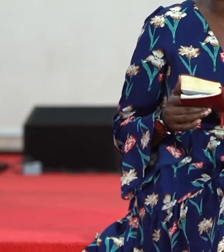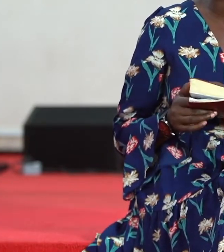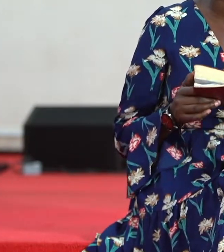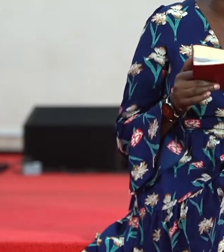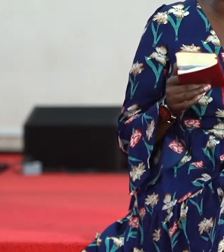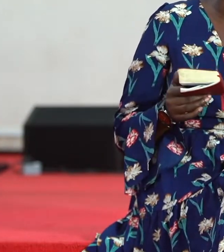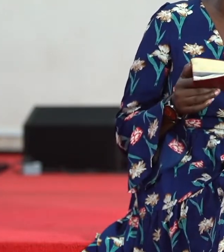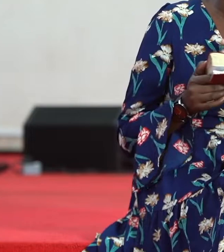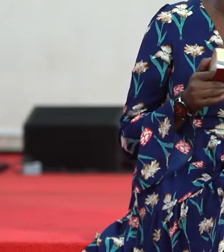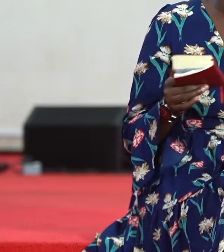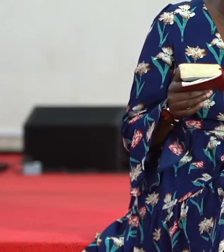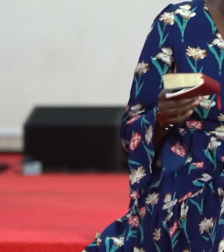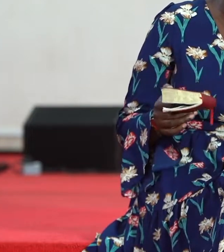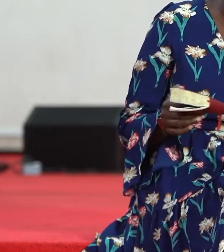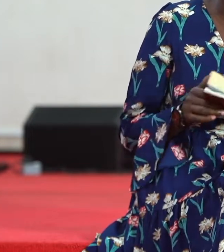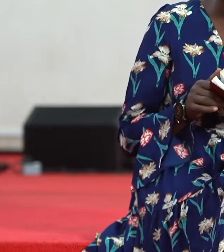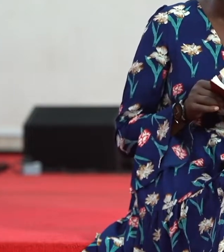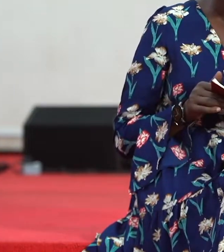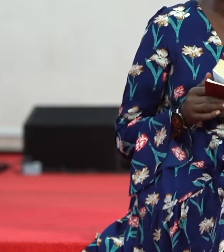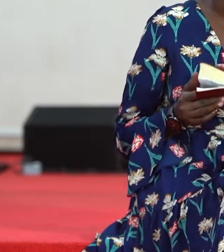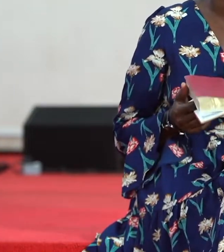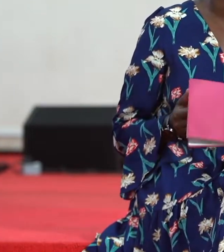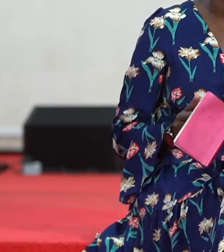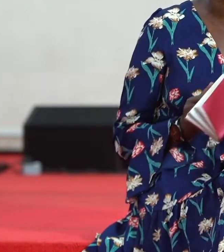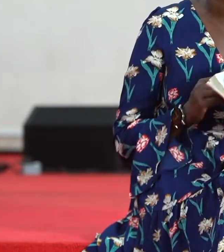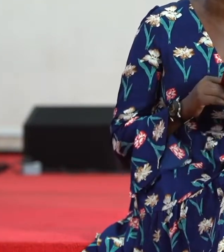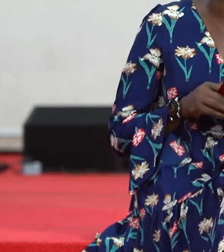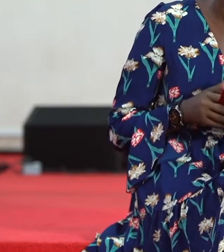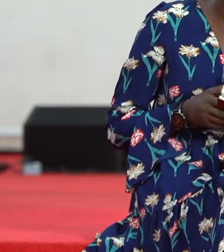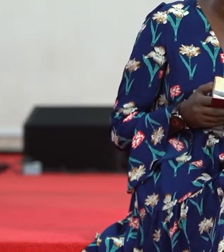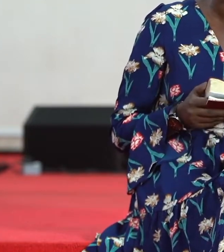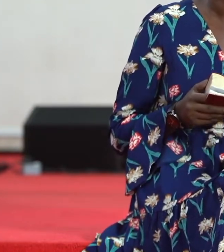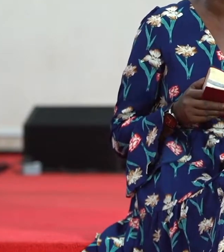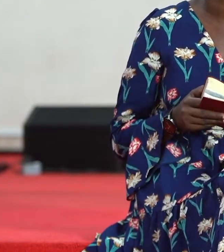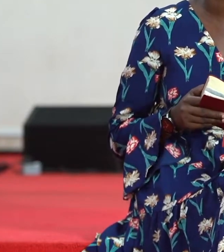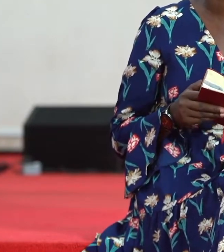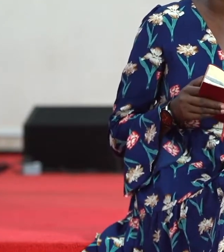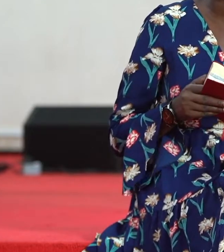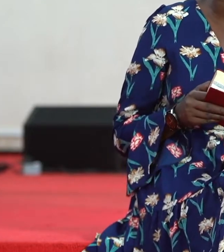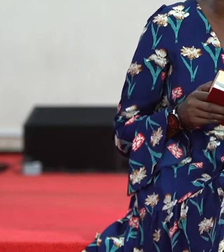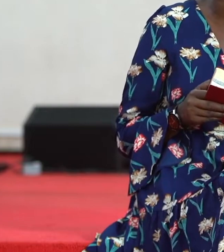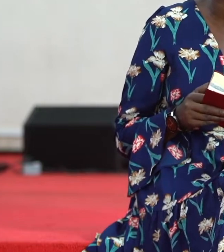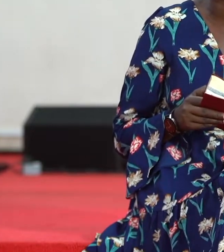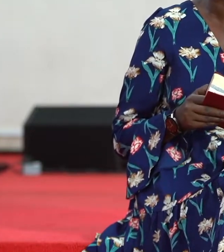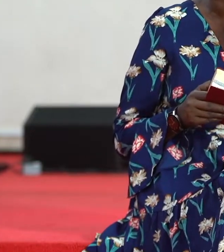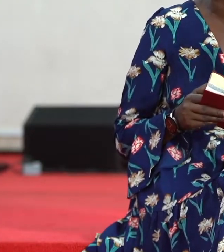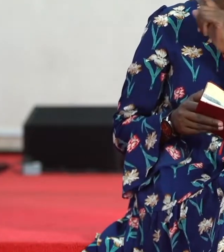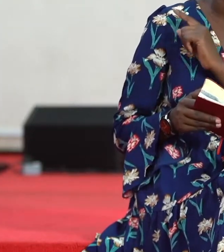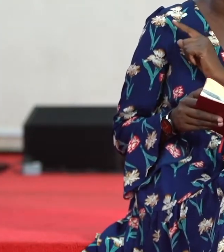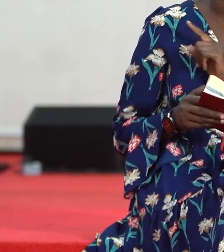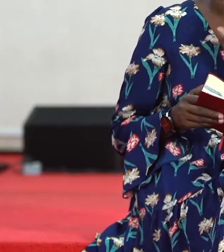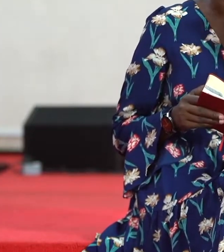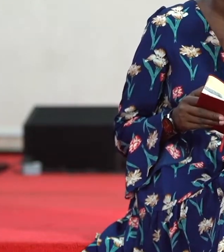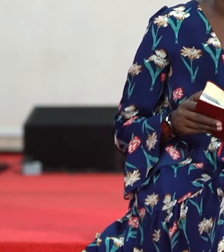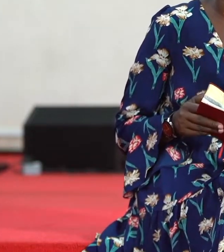where we meet God and the creation story. So the Bible tells us before then, before the creation story, God